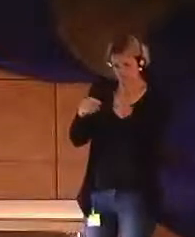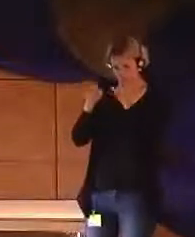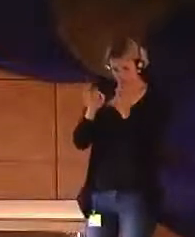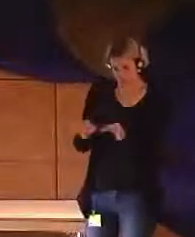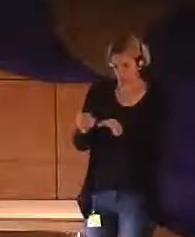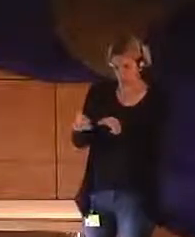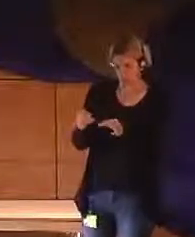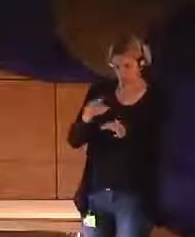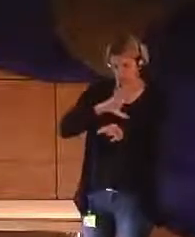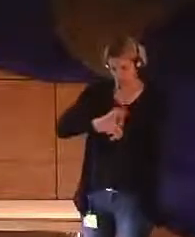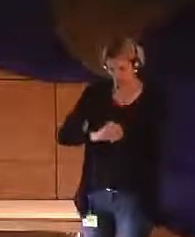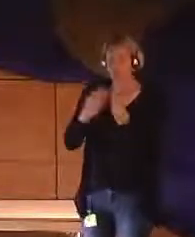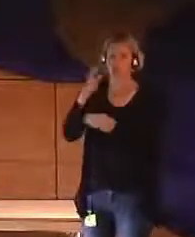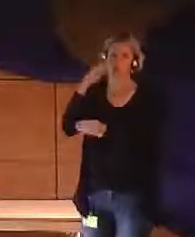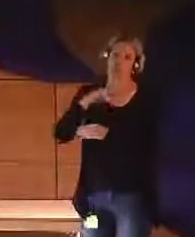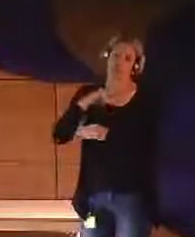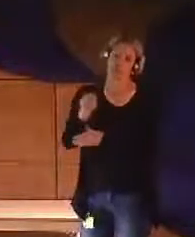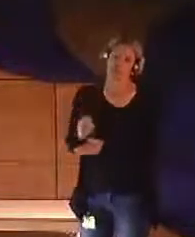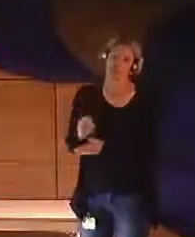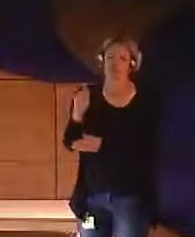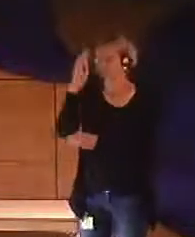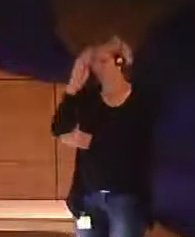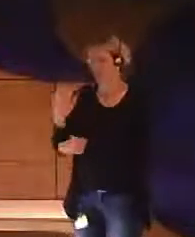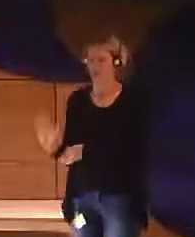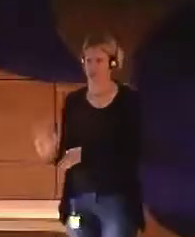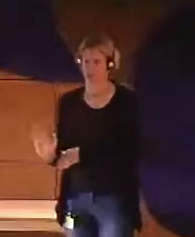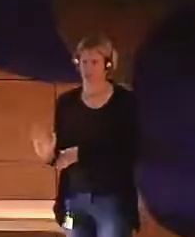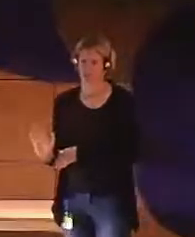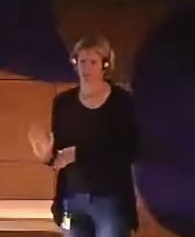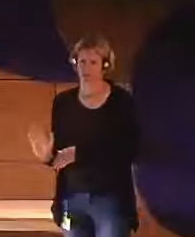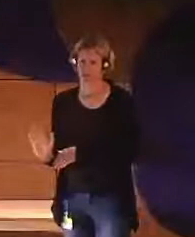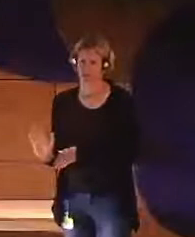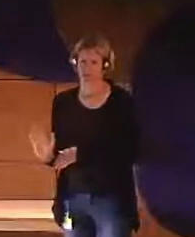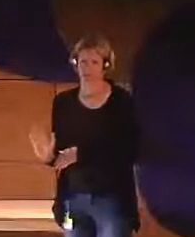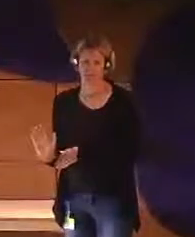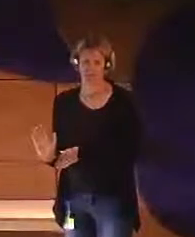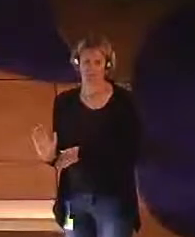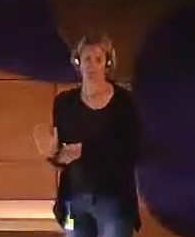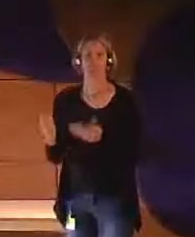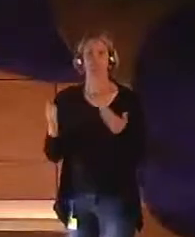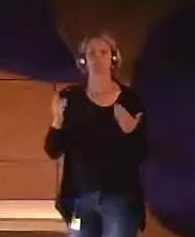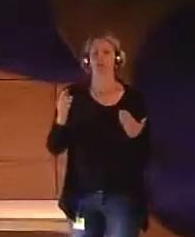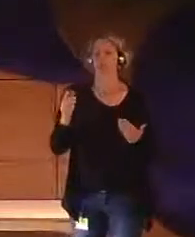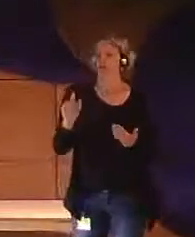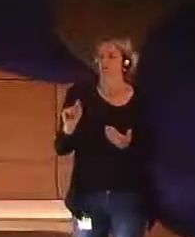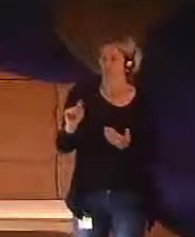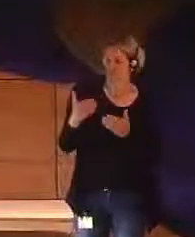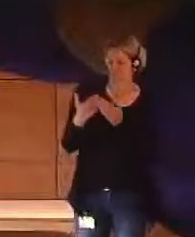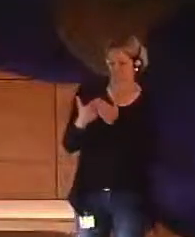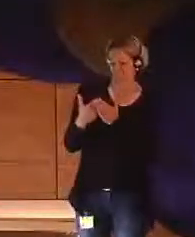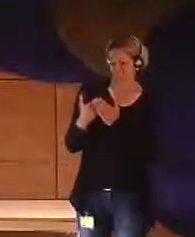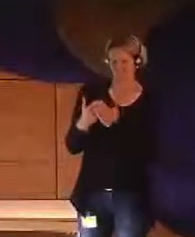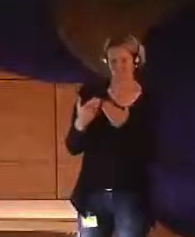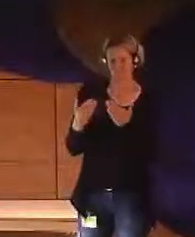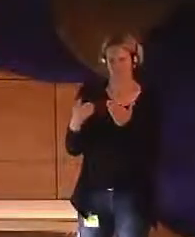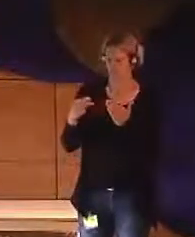terms of their pituitary hormones, they're less likely to have hypogonadotropic hypogonadism, and as a result, they're more likely to go